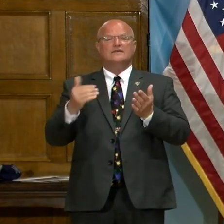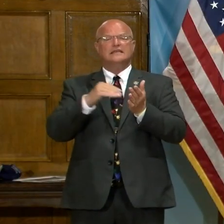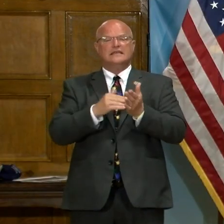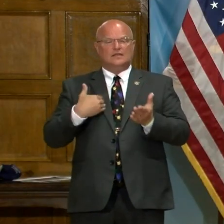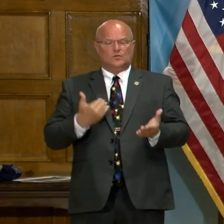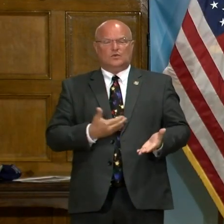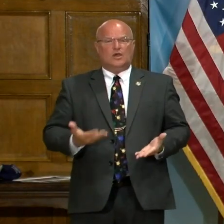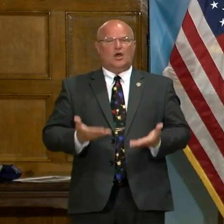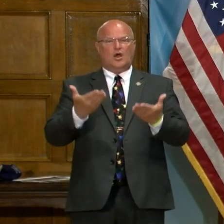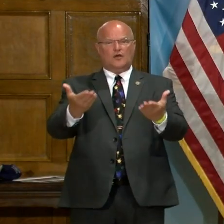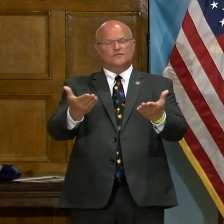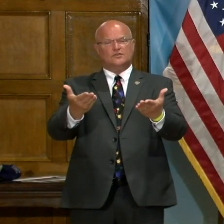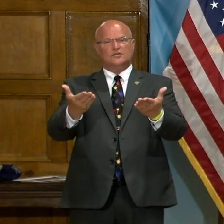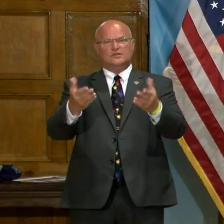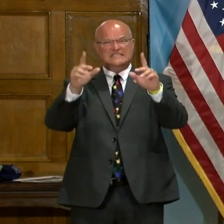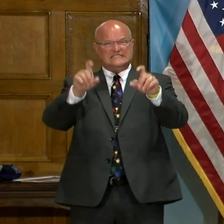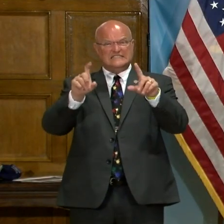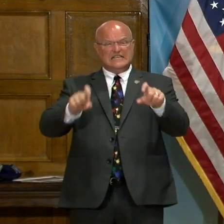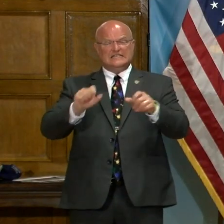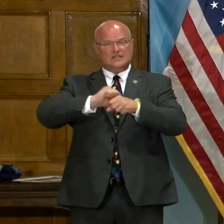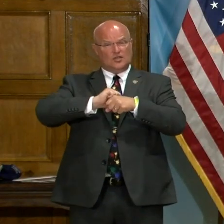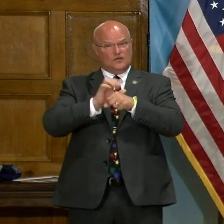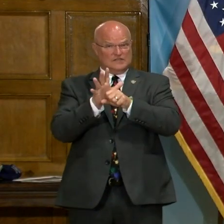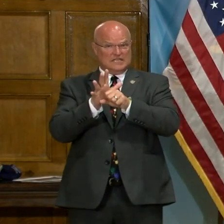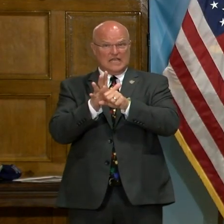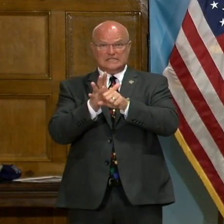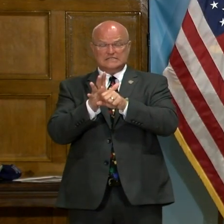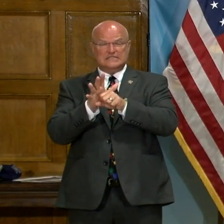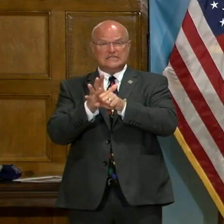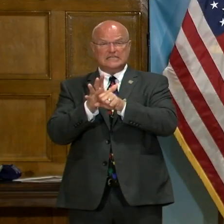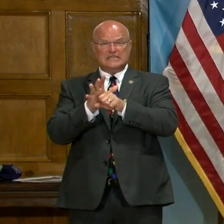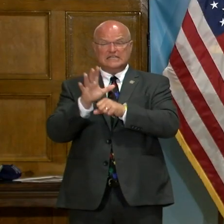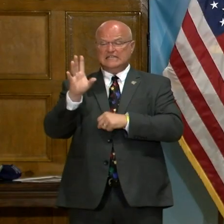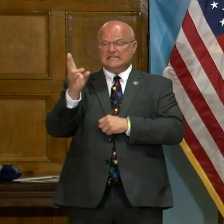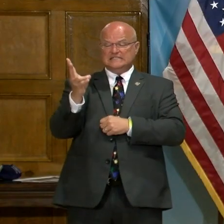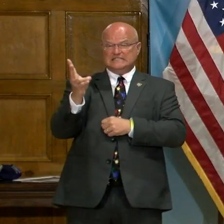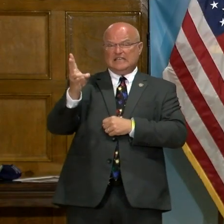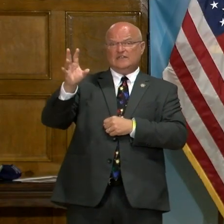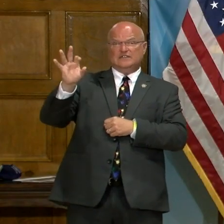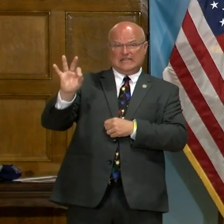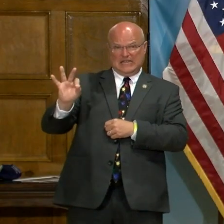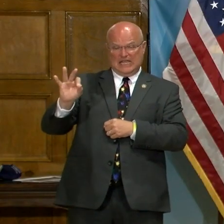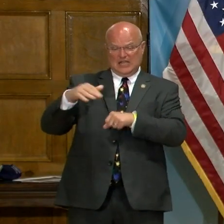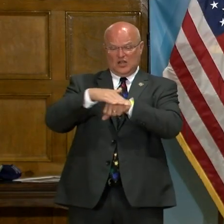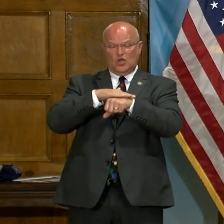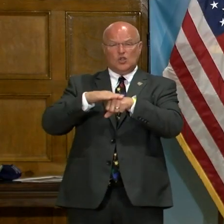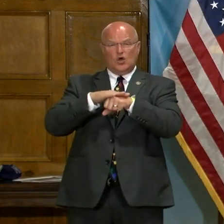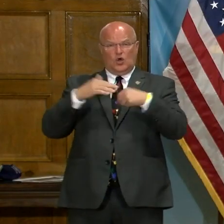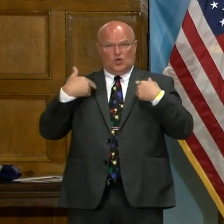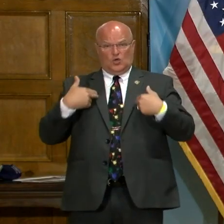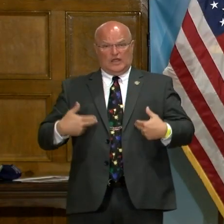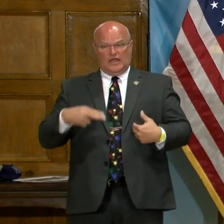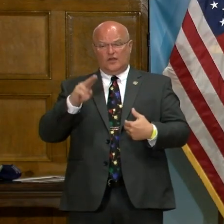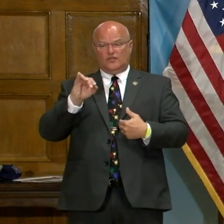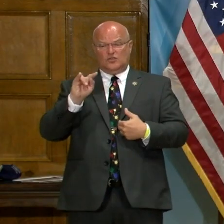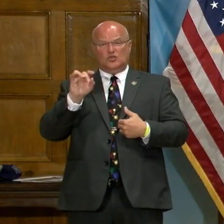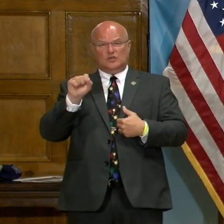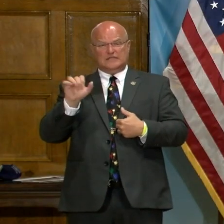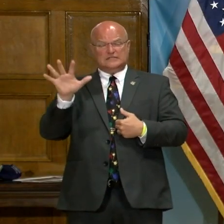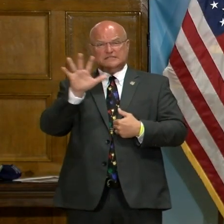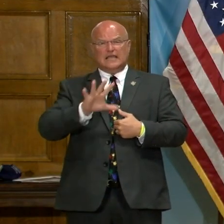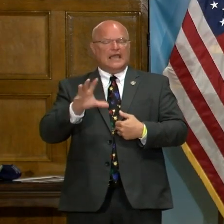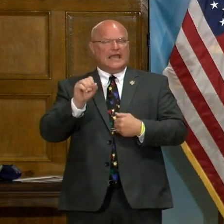we offer testing for COVID-19 in 79 of our local health units, and